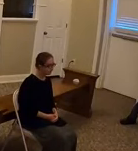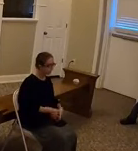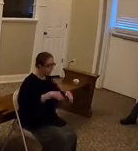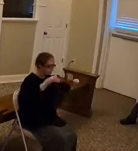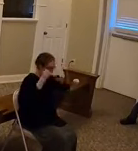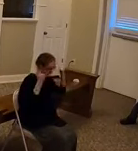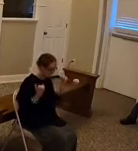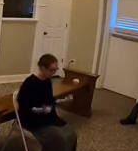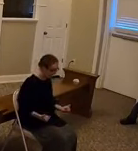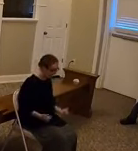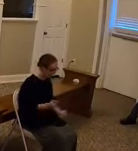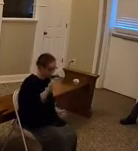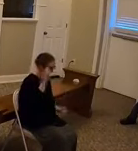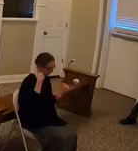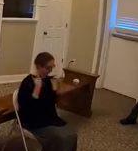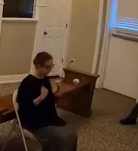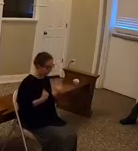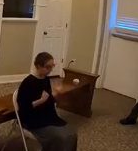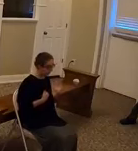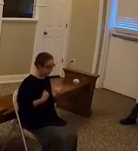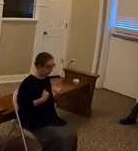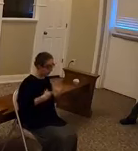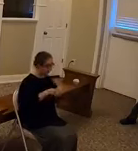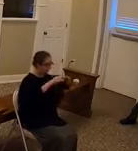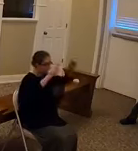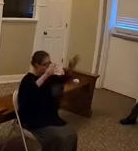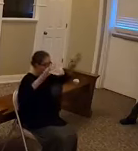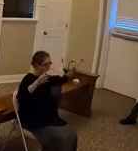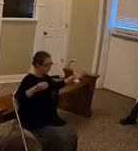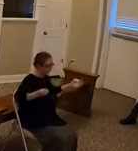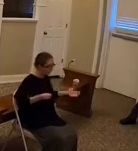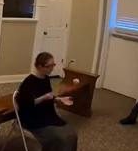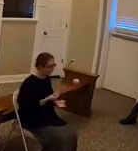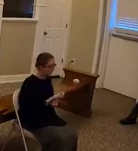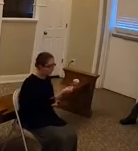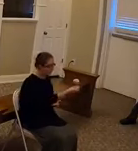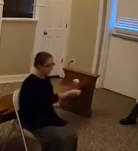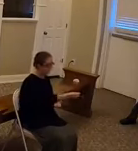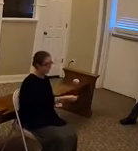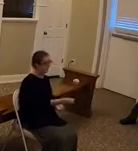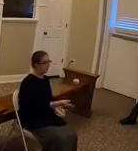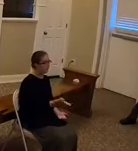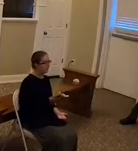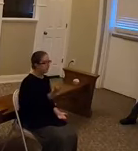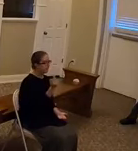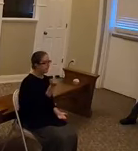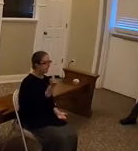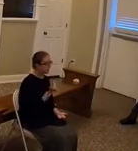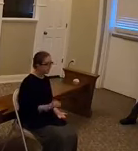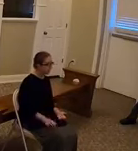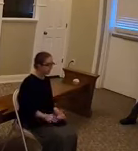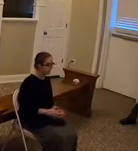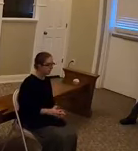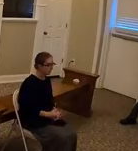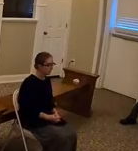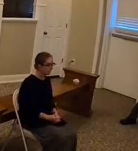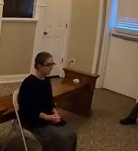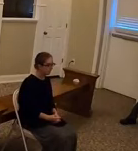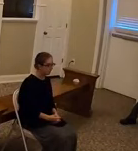And now he has abundant riches at his beck and call.